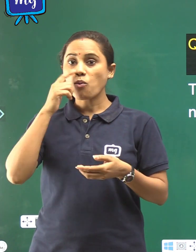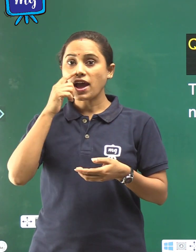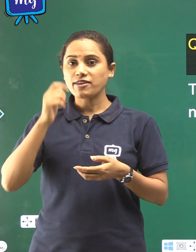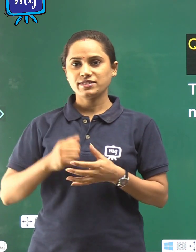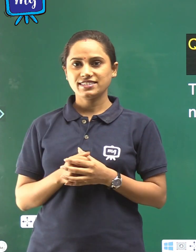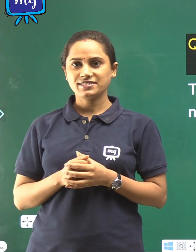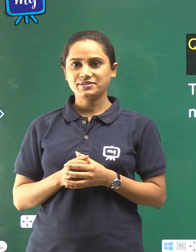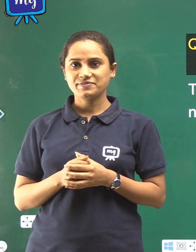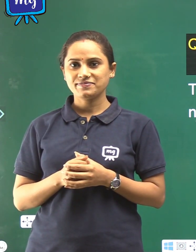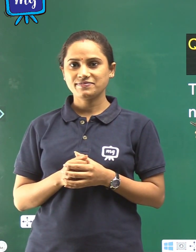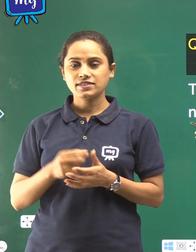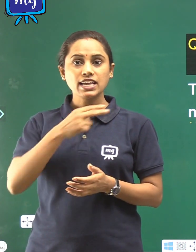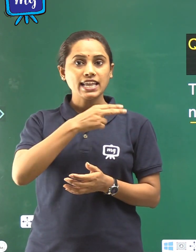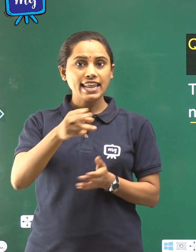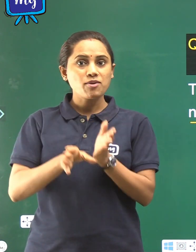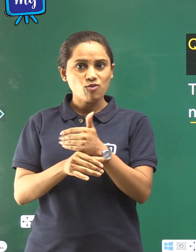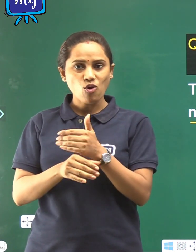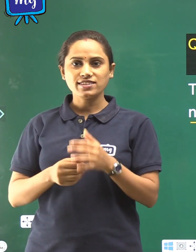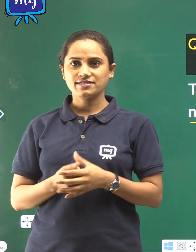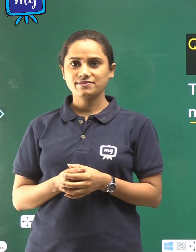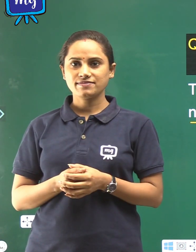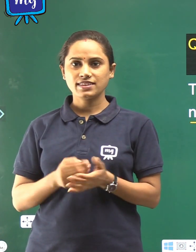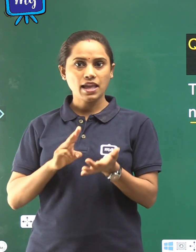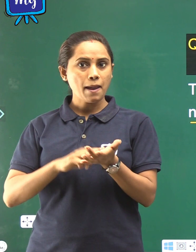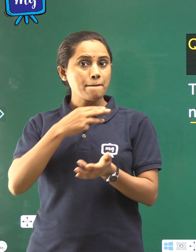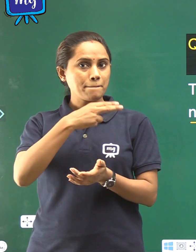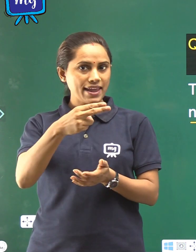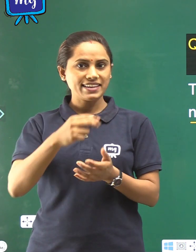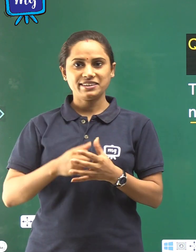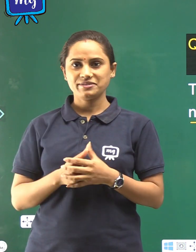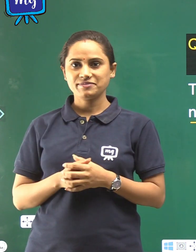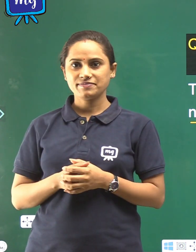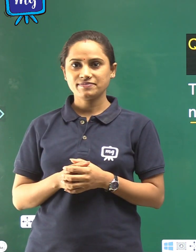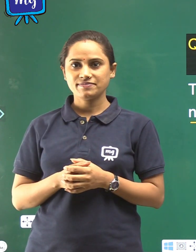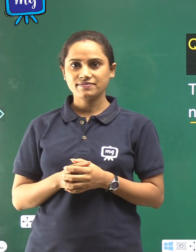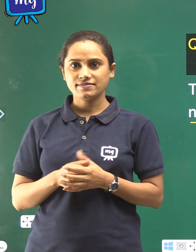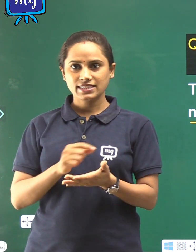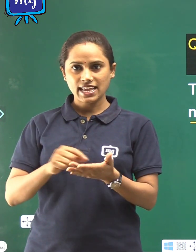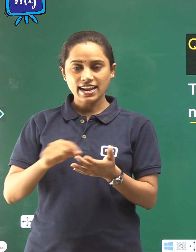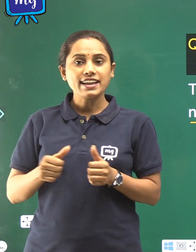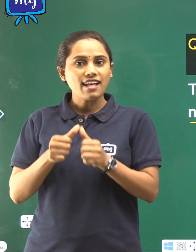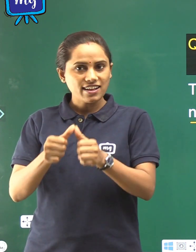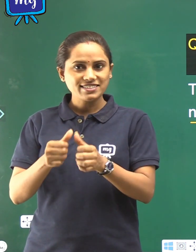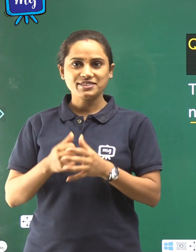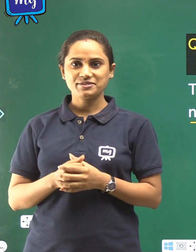wife's name was Mary. Write the